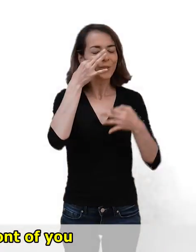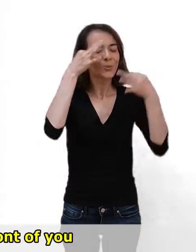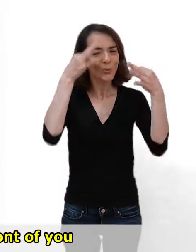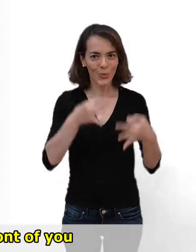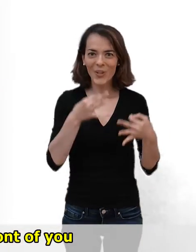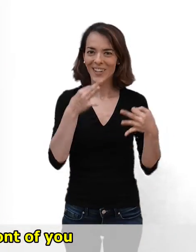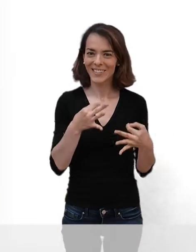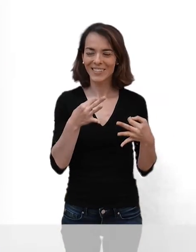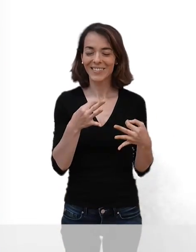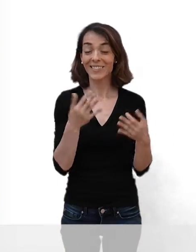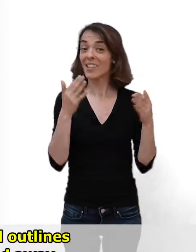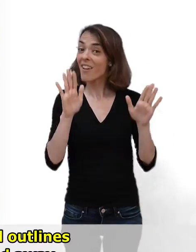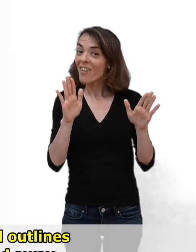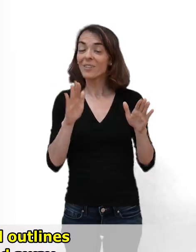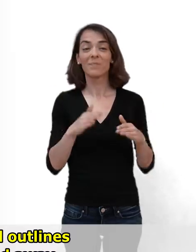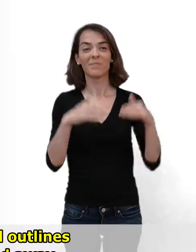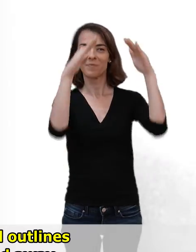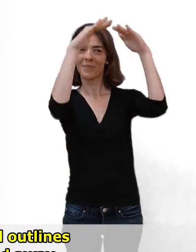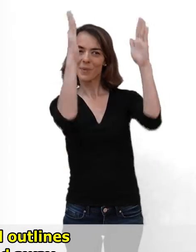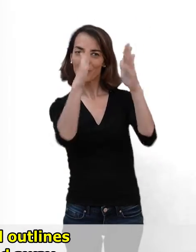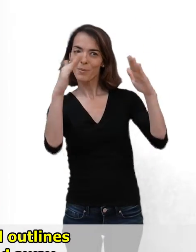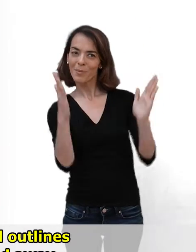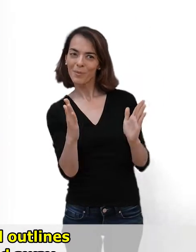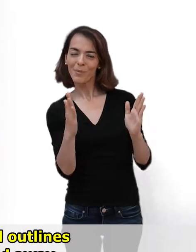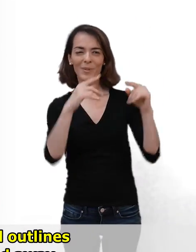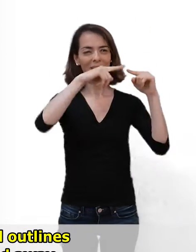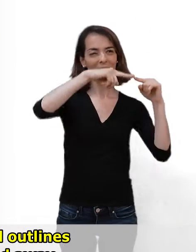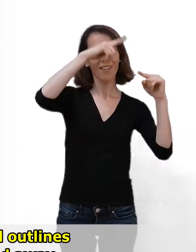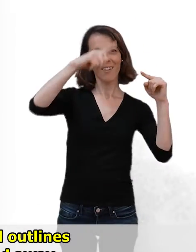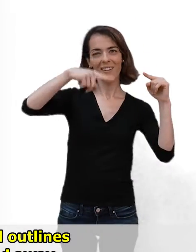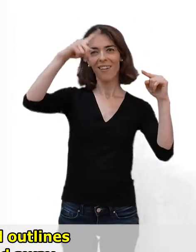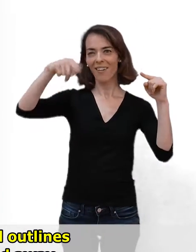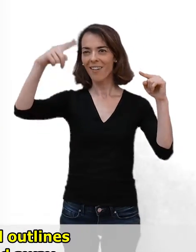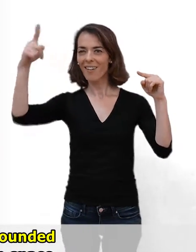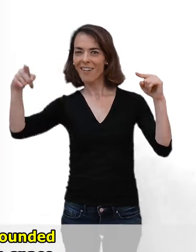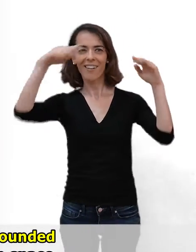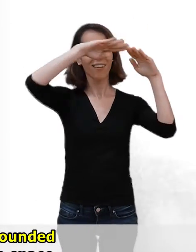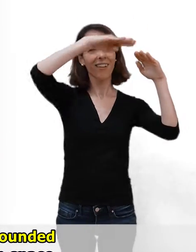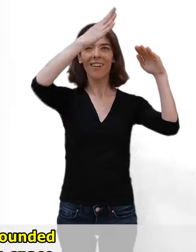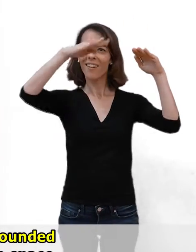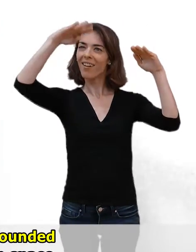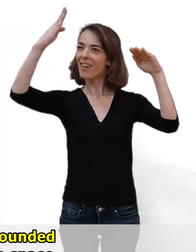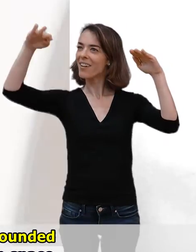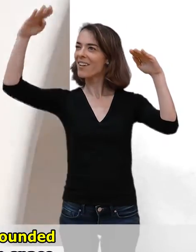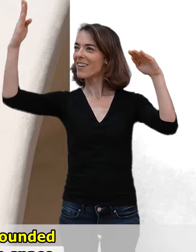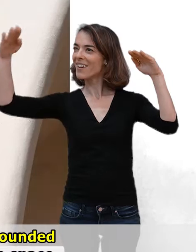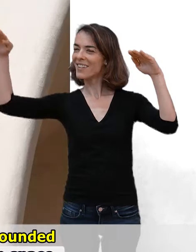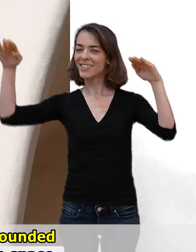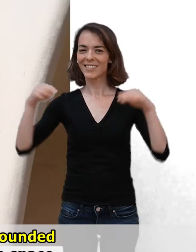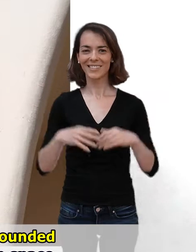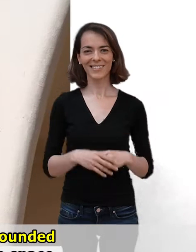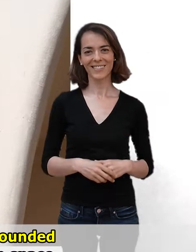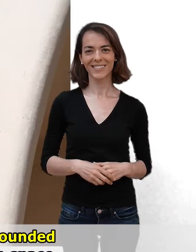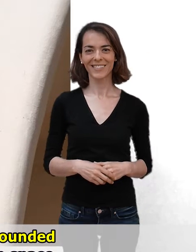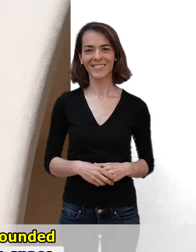is absolutely real, even though its shapes and outlines seem to have been eroded away until they've become rounded and seem